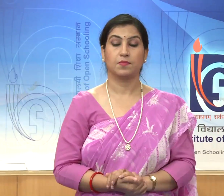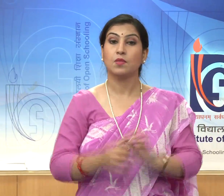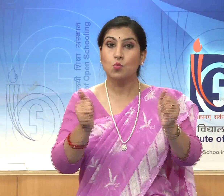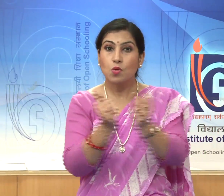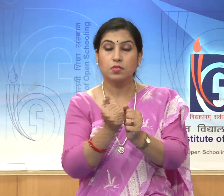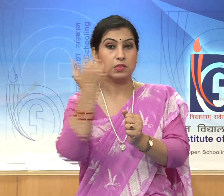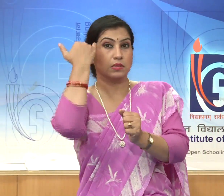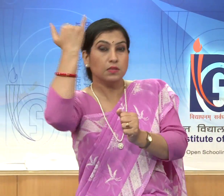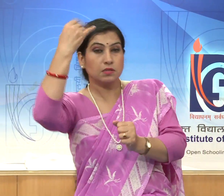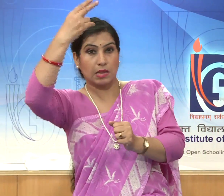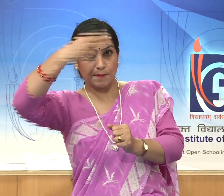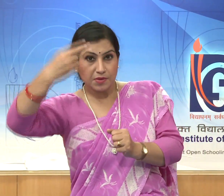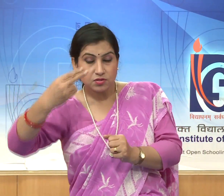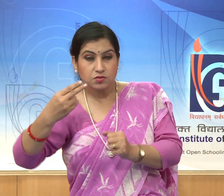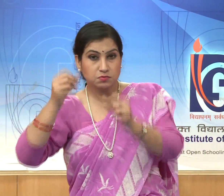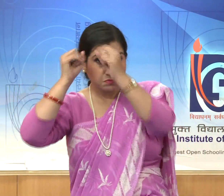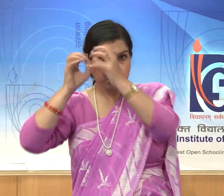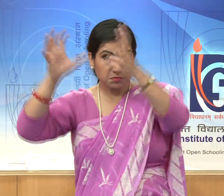with images of